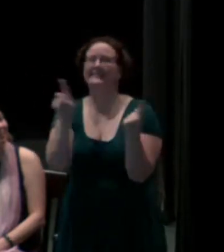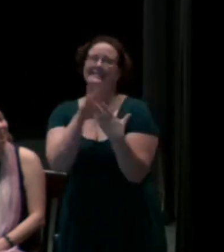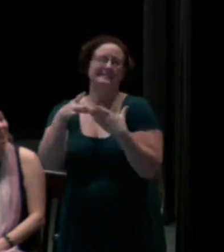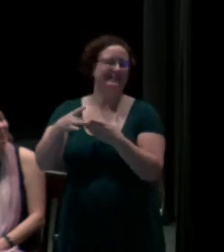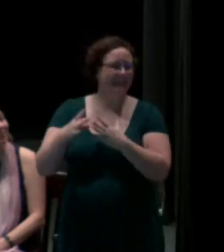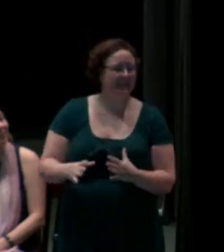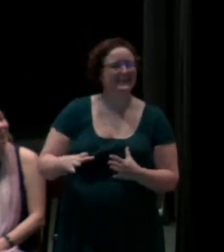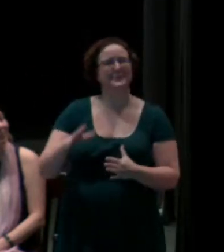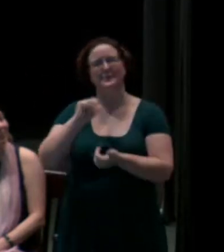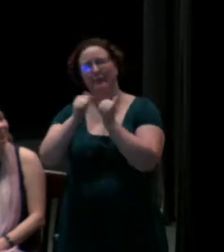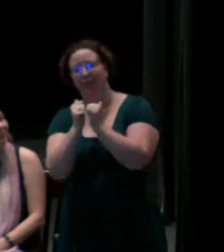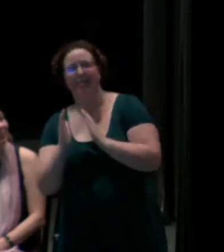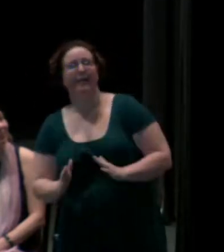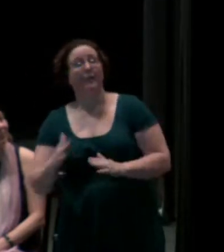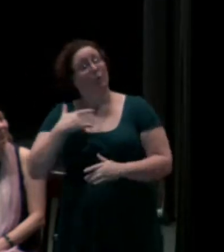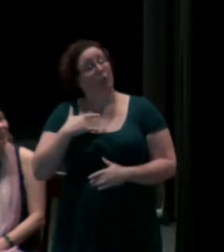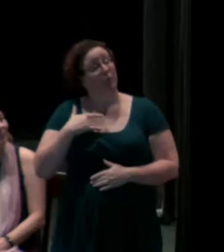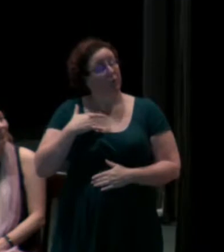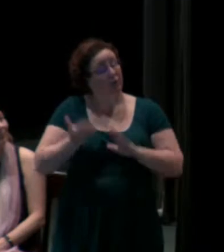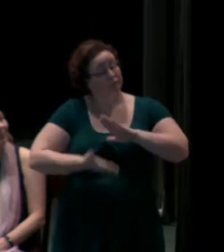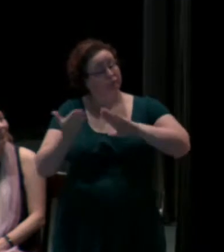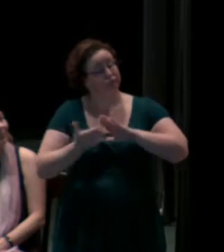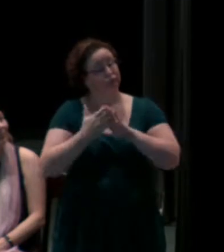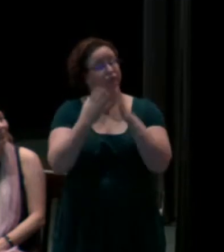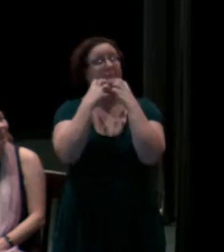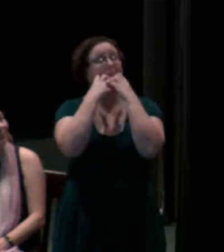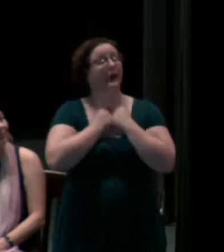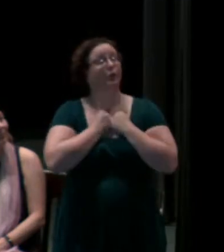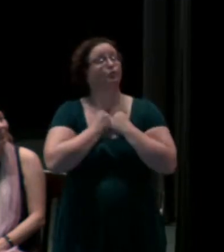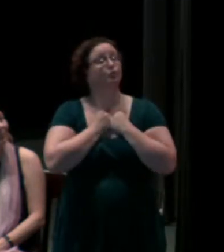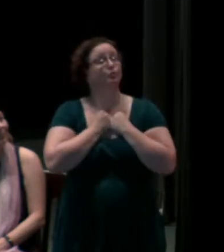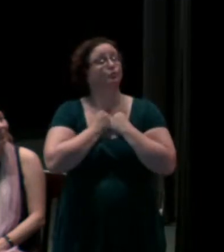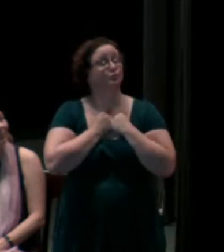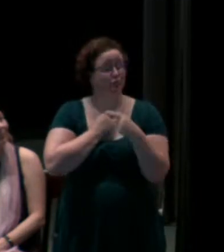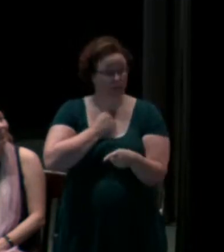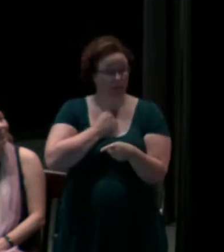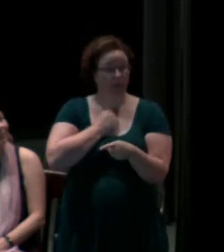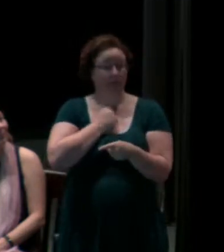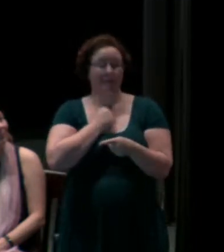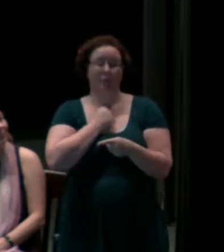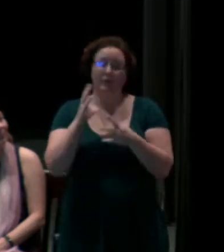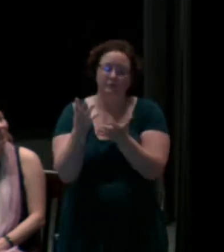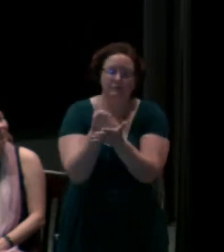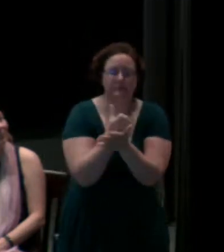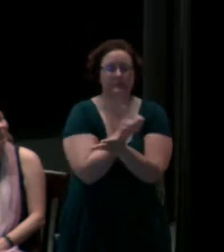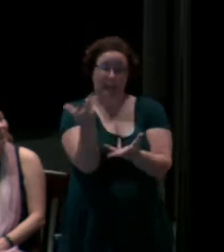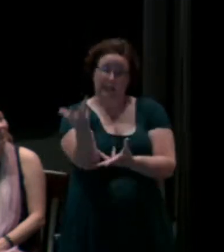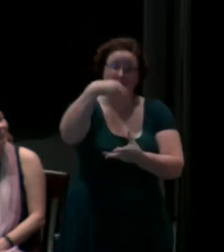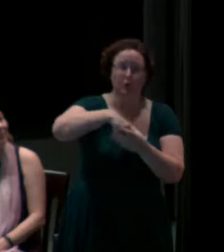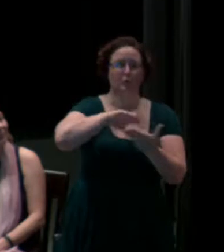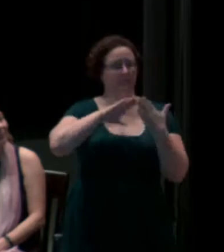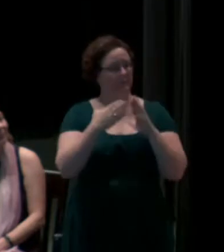and at athletics, we operate from a value proposition to cultivate inclusive communities designed